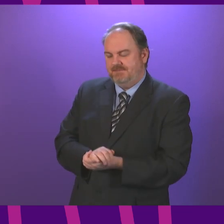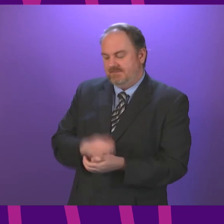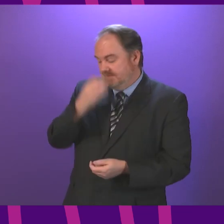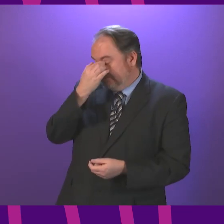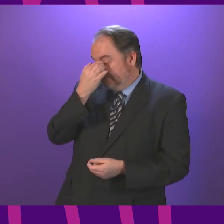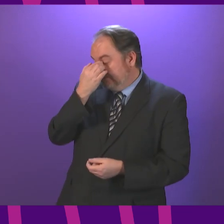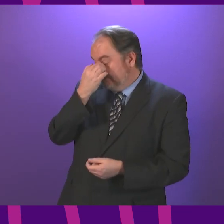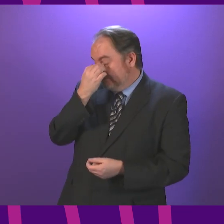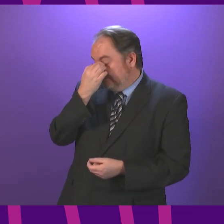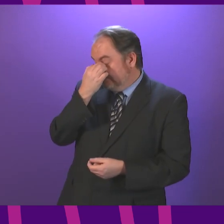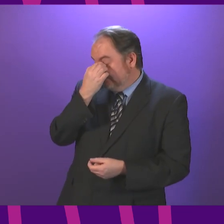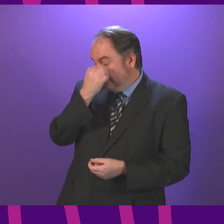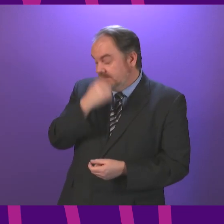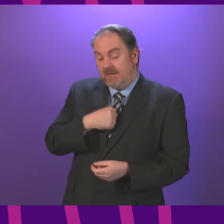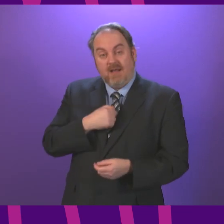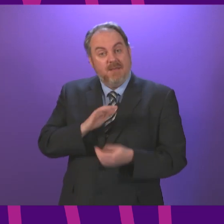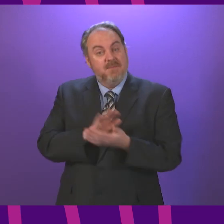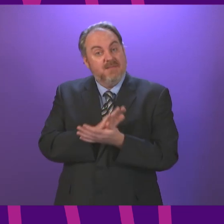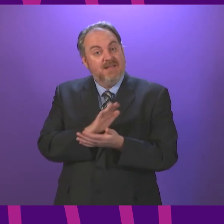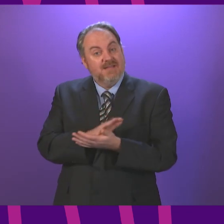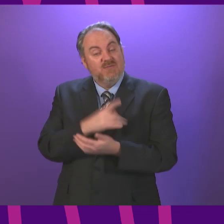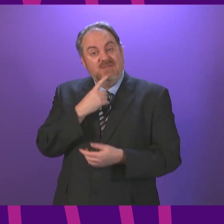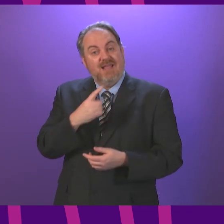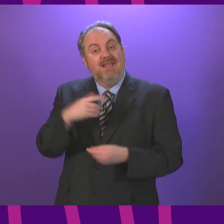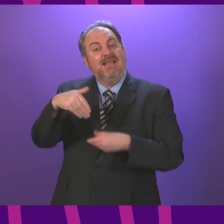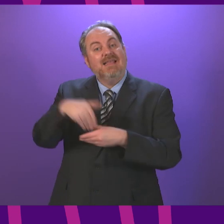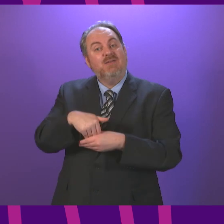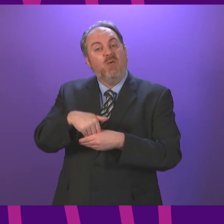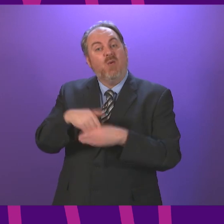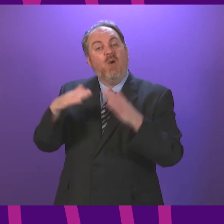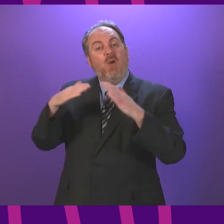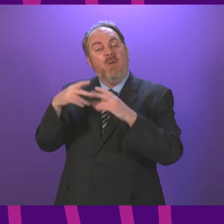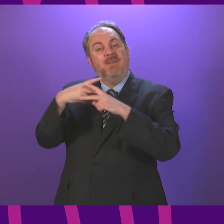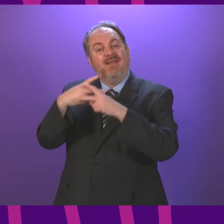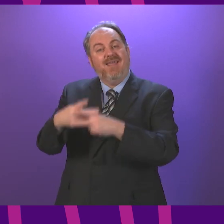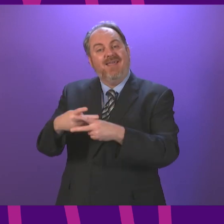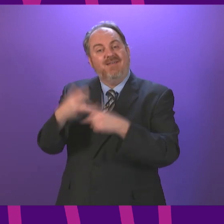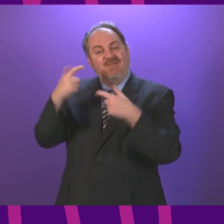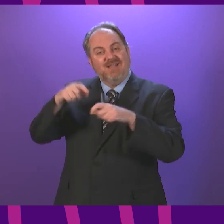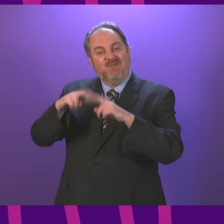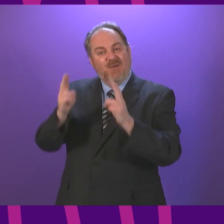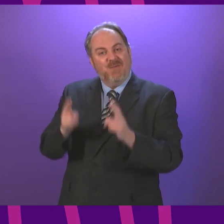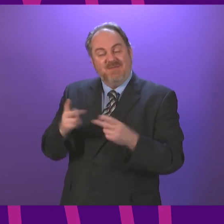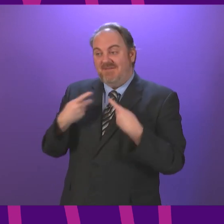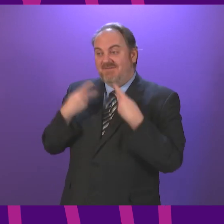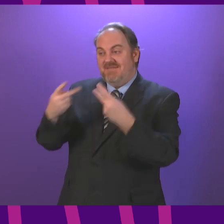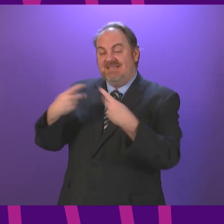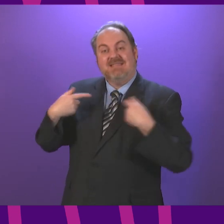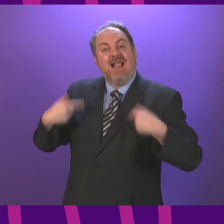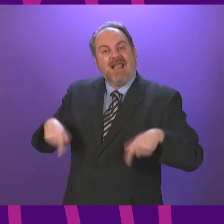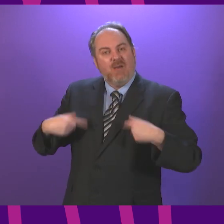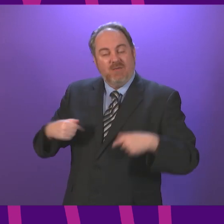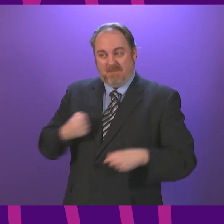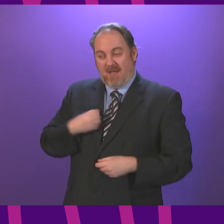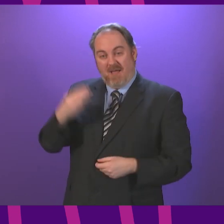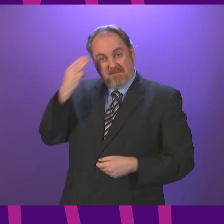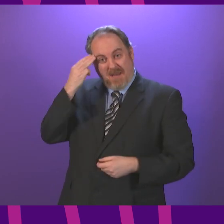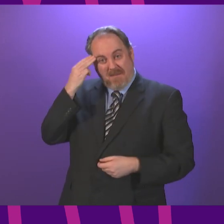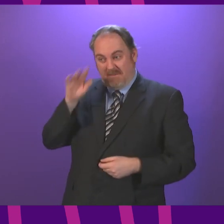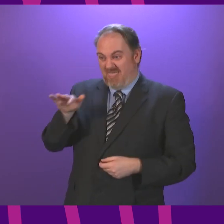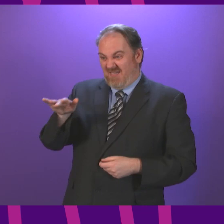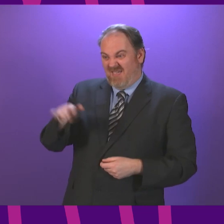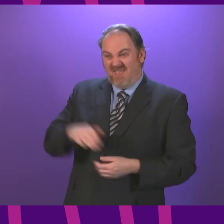First Minister, I'm pleased at the resumption of indoor care home visits this month, not least because my mother resides in one. Safety is obviously important but